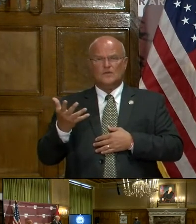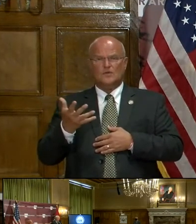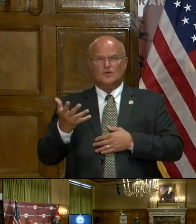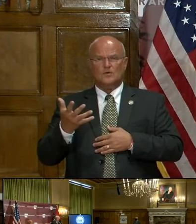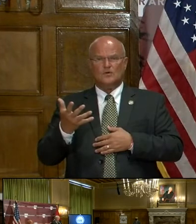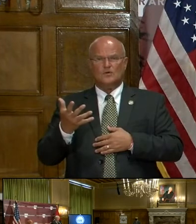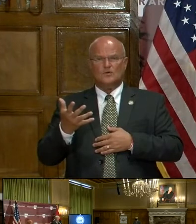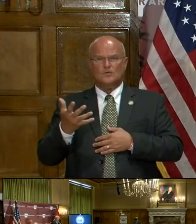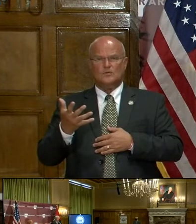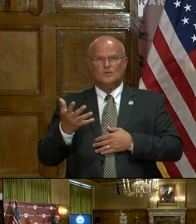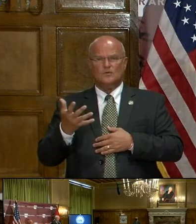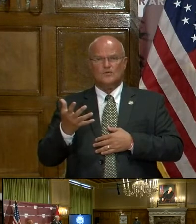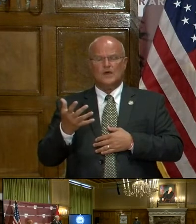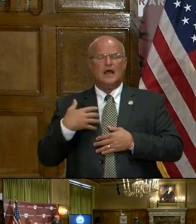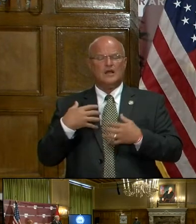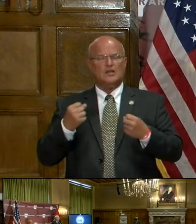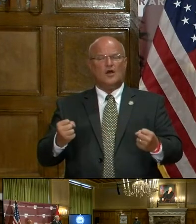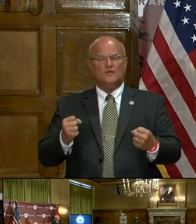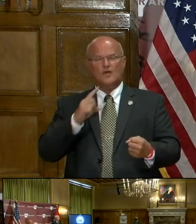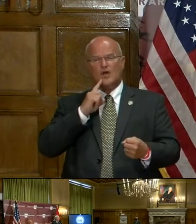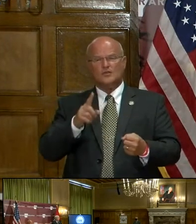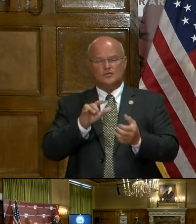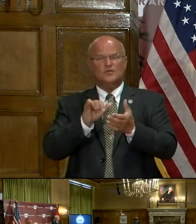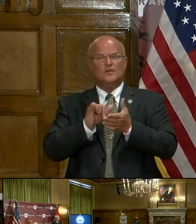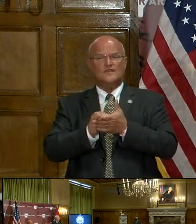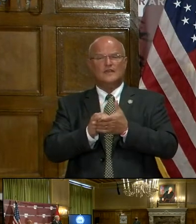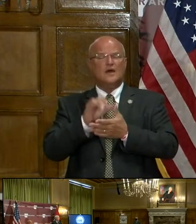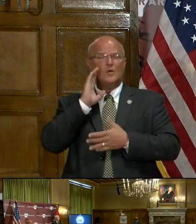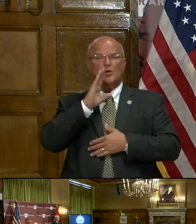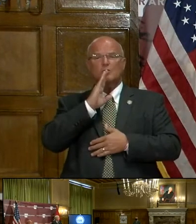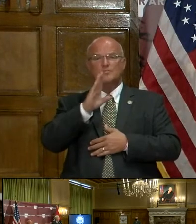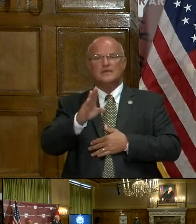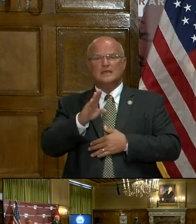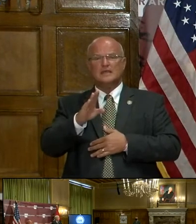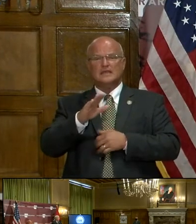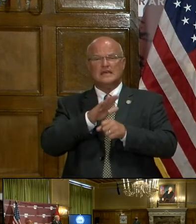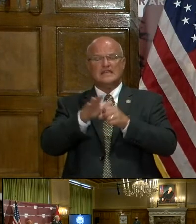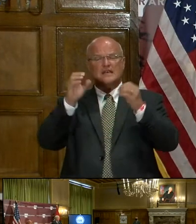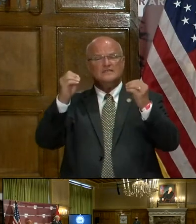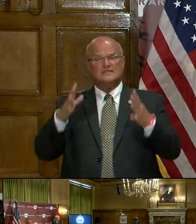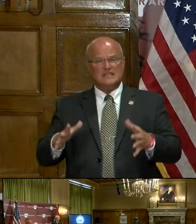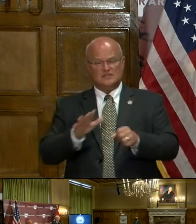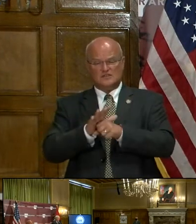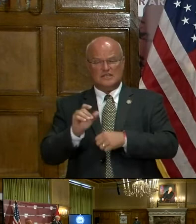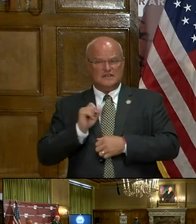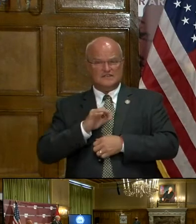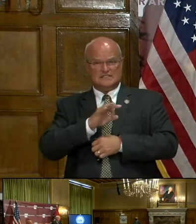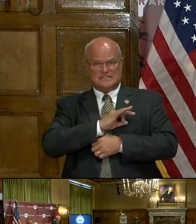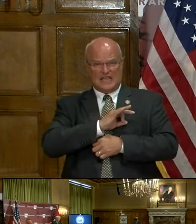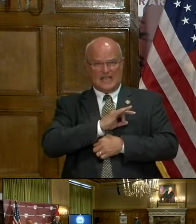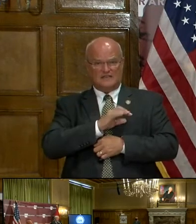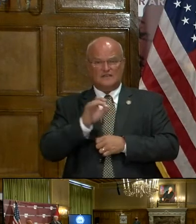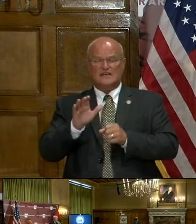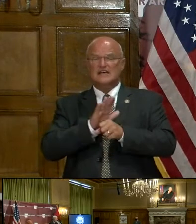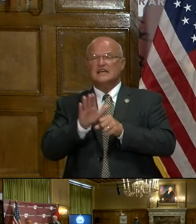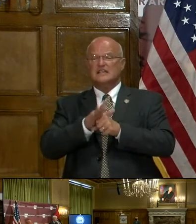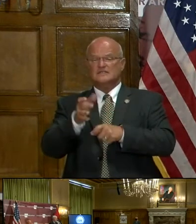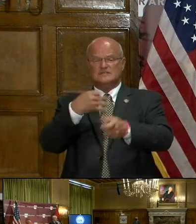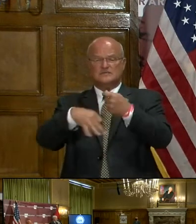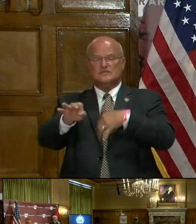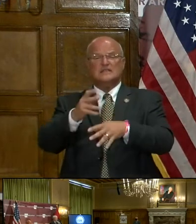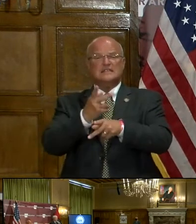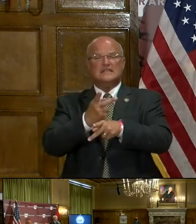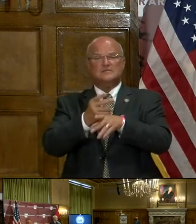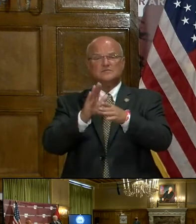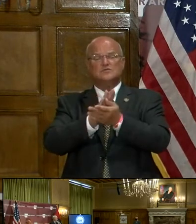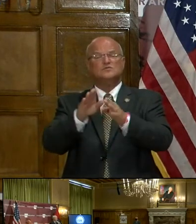how confident are you that there's going to be enough teachers, enough staff, enough substitutes to keep